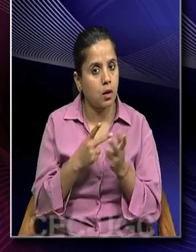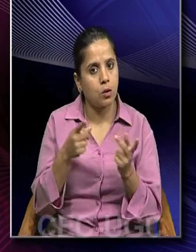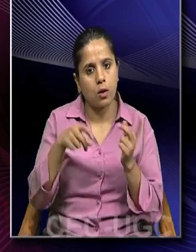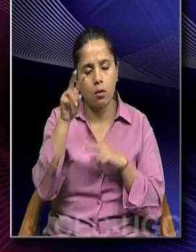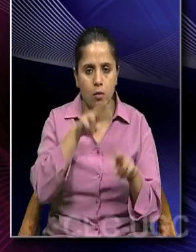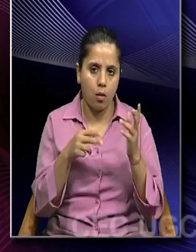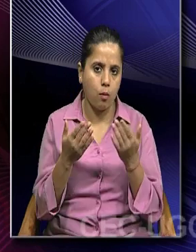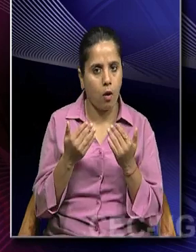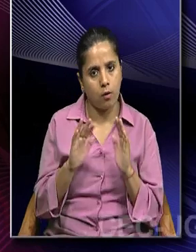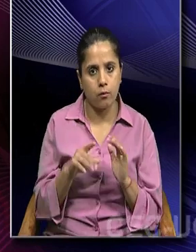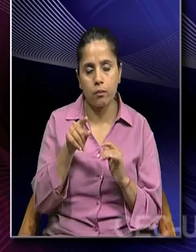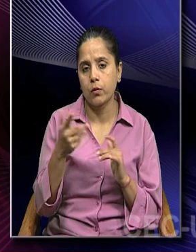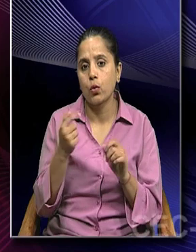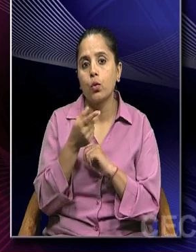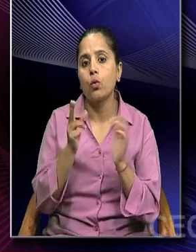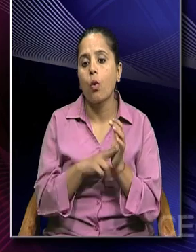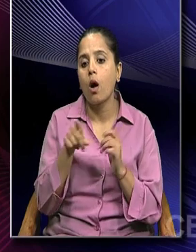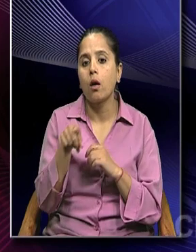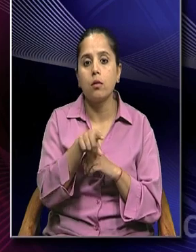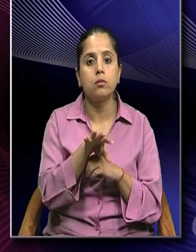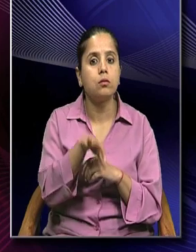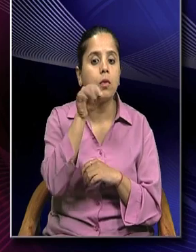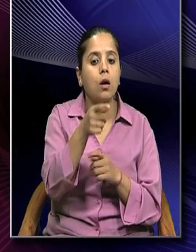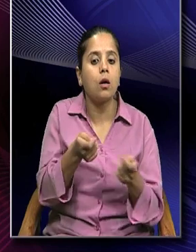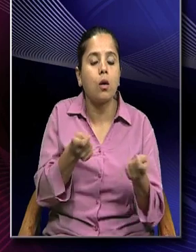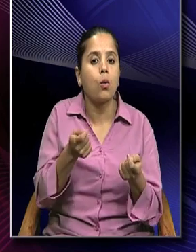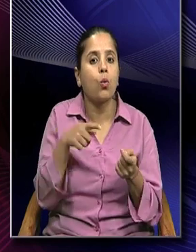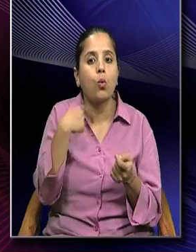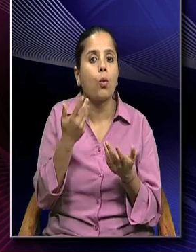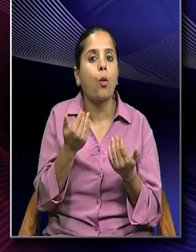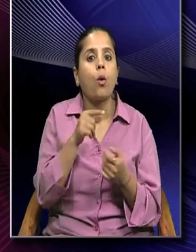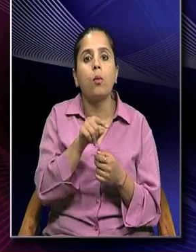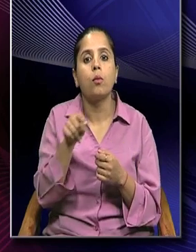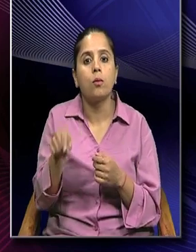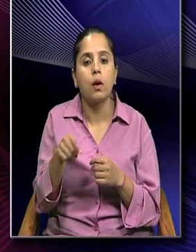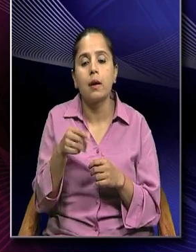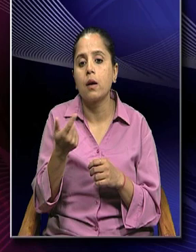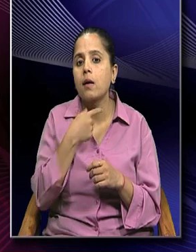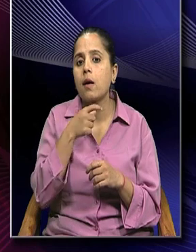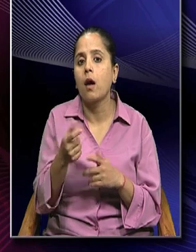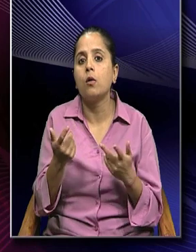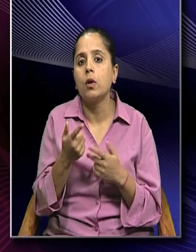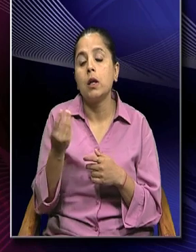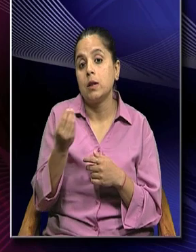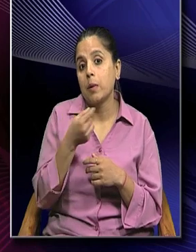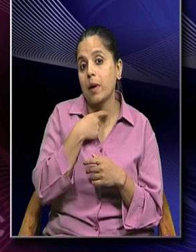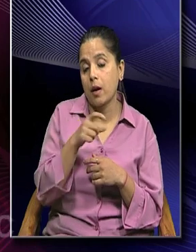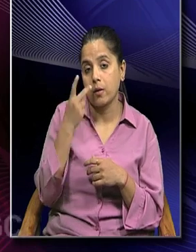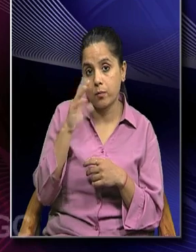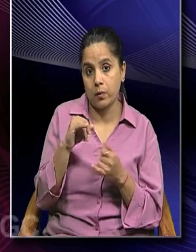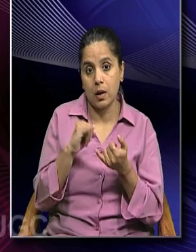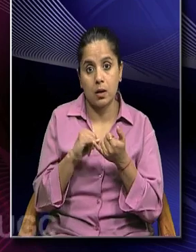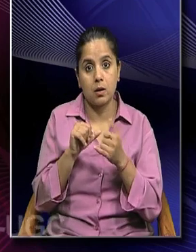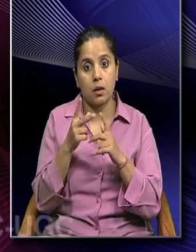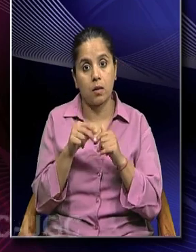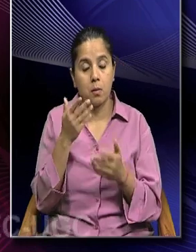that which gun is going to dominate in which case. In certain cases sattva may